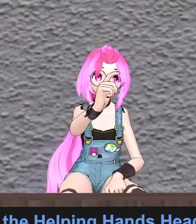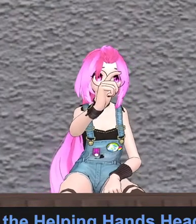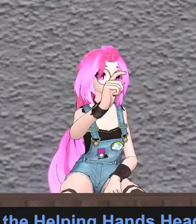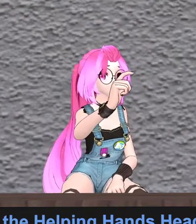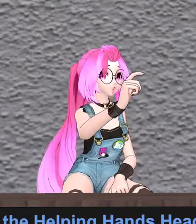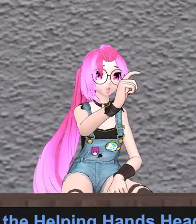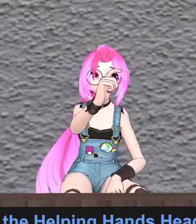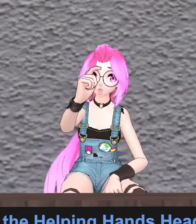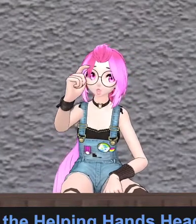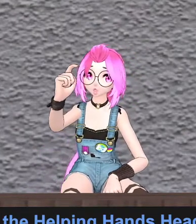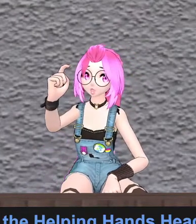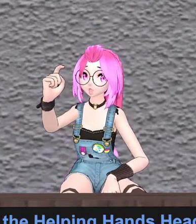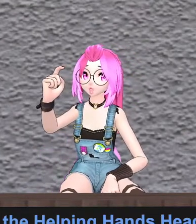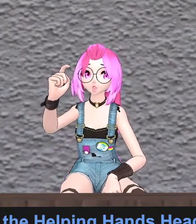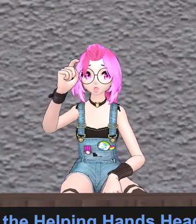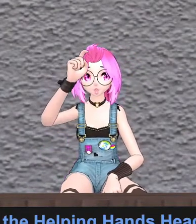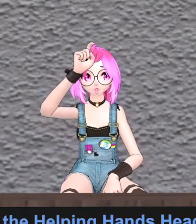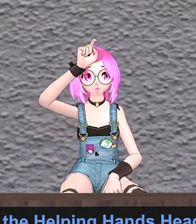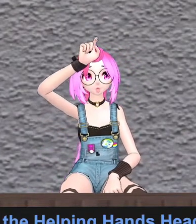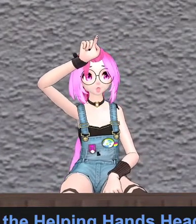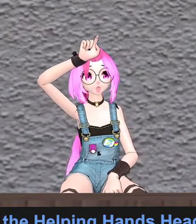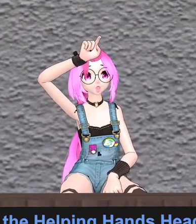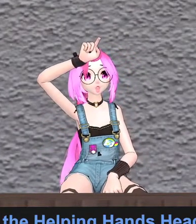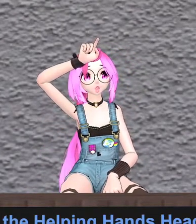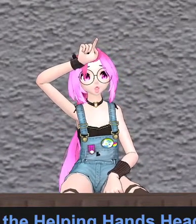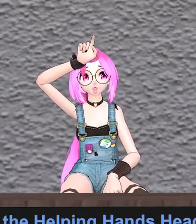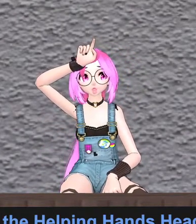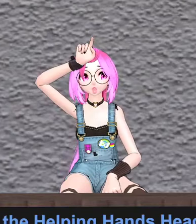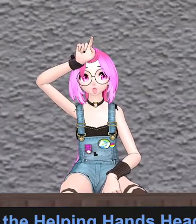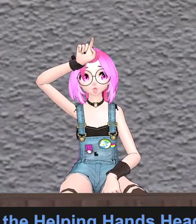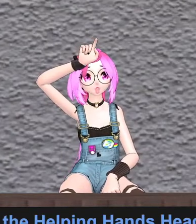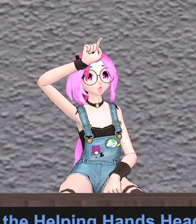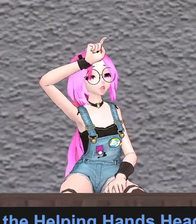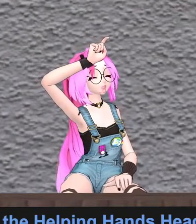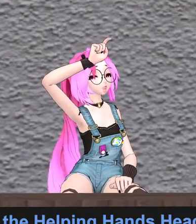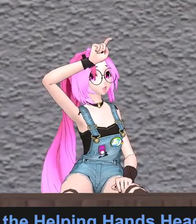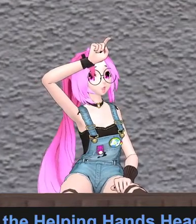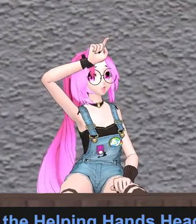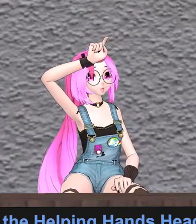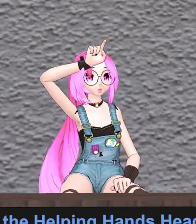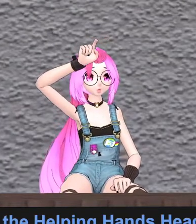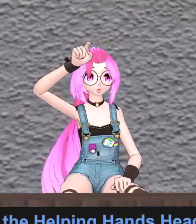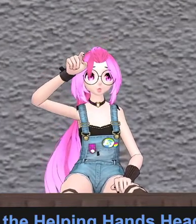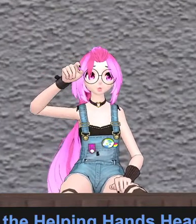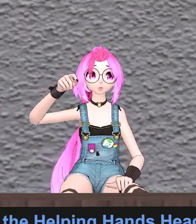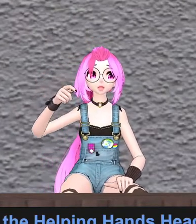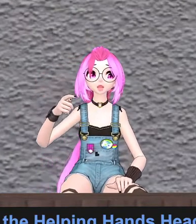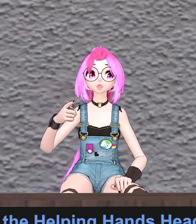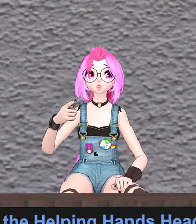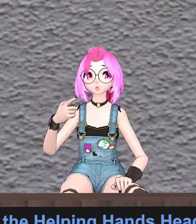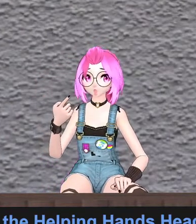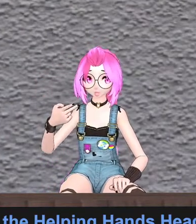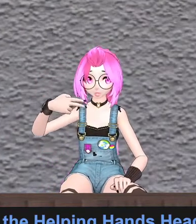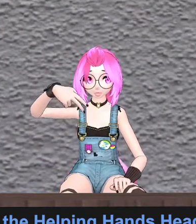it. So if you have index, you're going to twist your finger, and then you're going to tap on your forehead. What's the